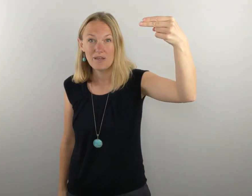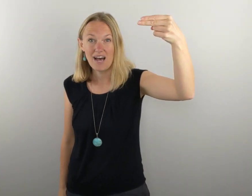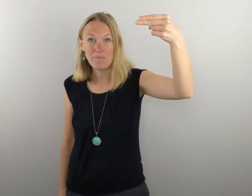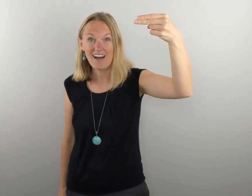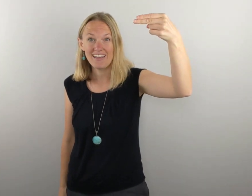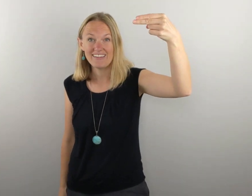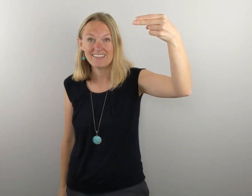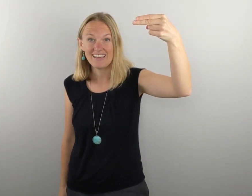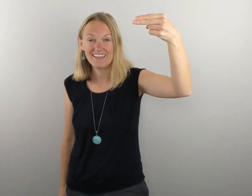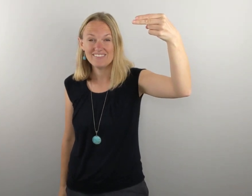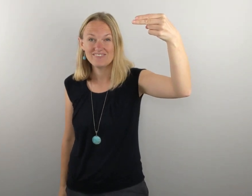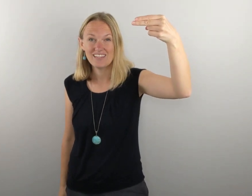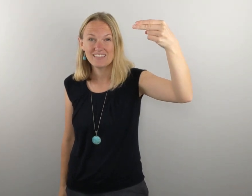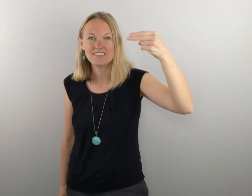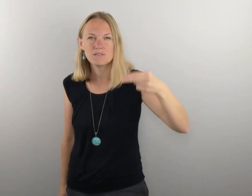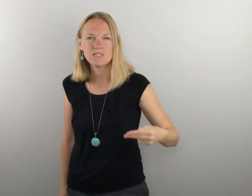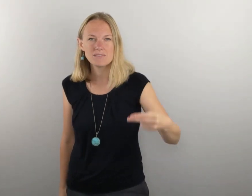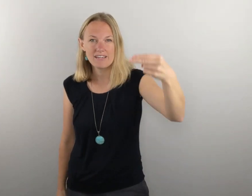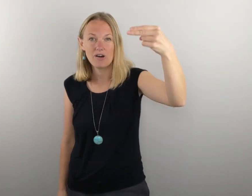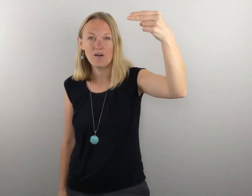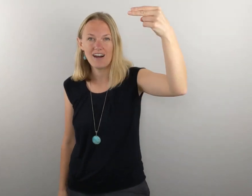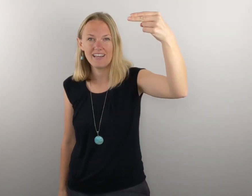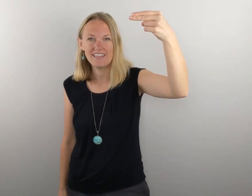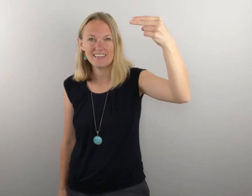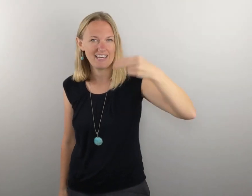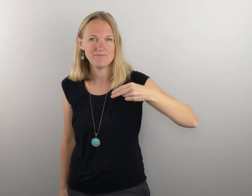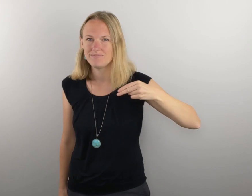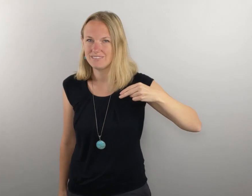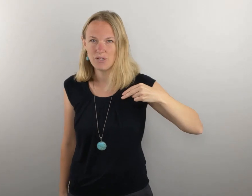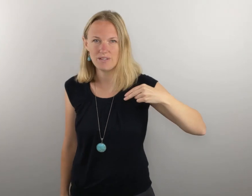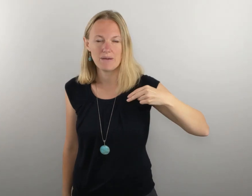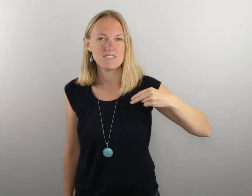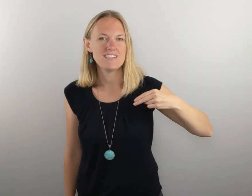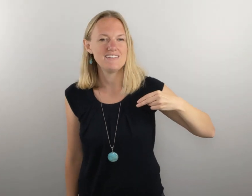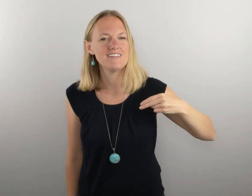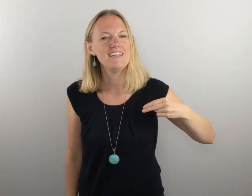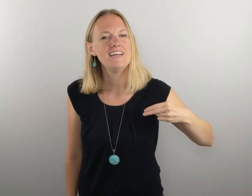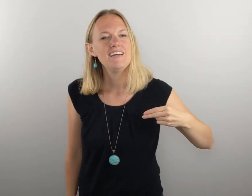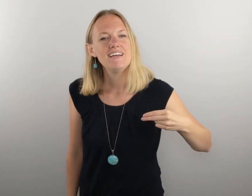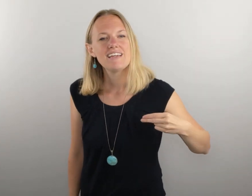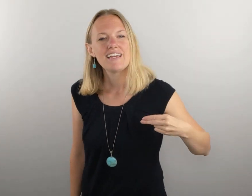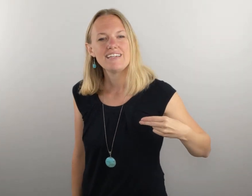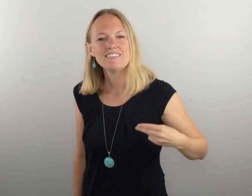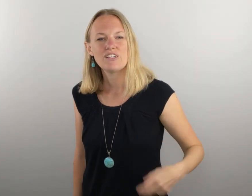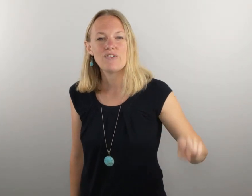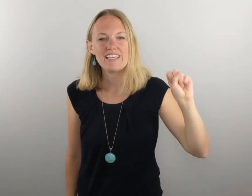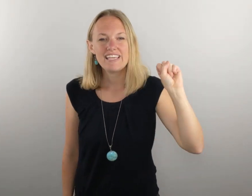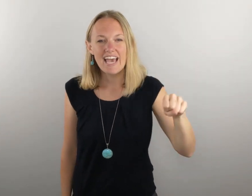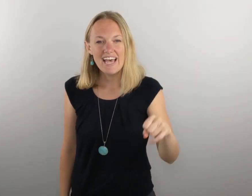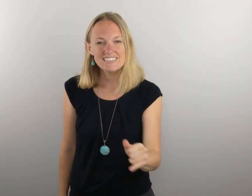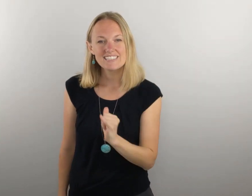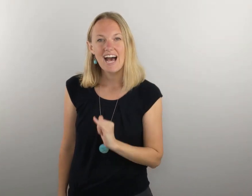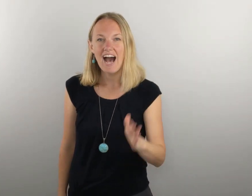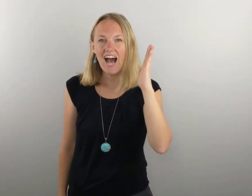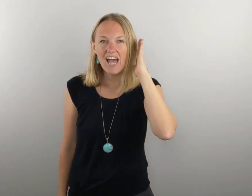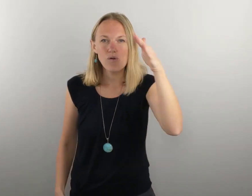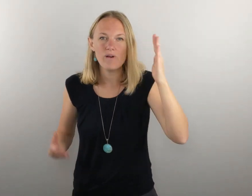Up high. Okay? Now, sometimes I go high like that. Totally up to you. Okay, so yes, I